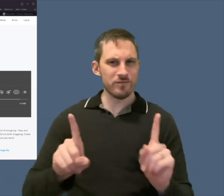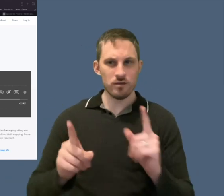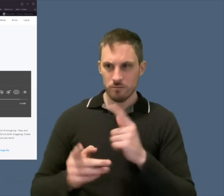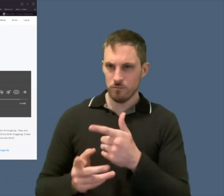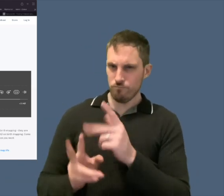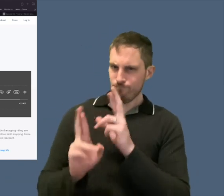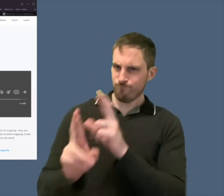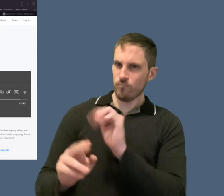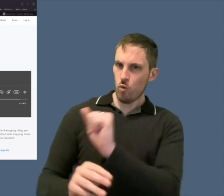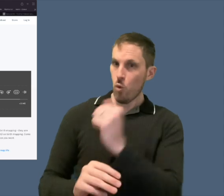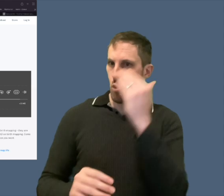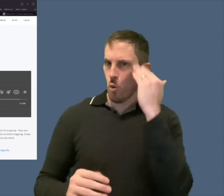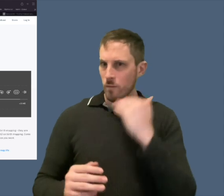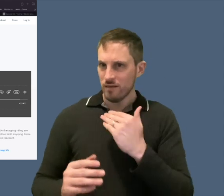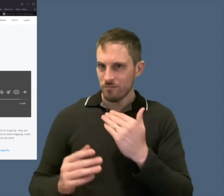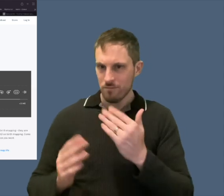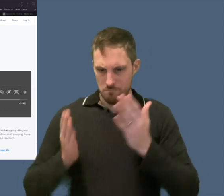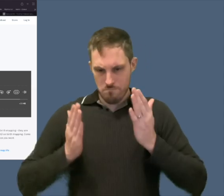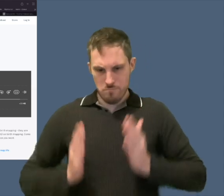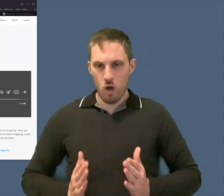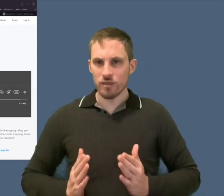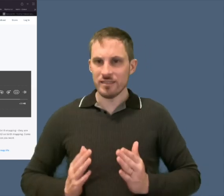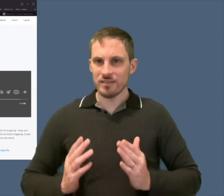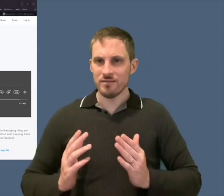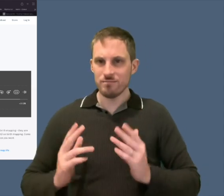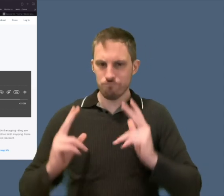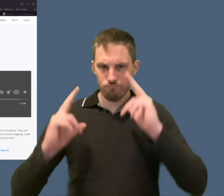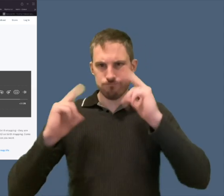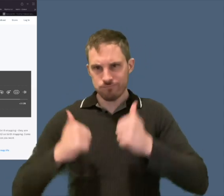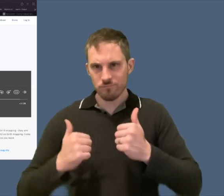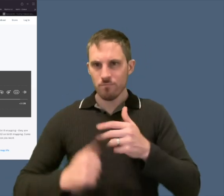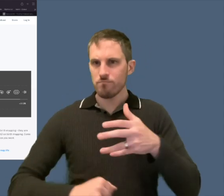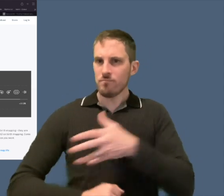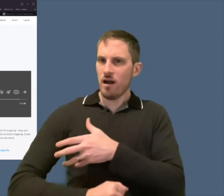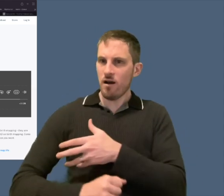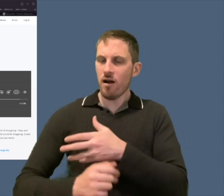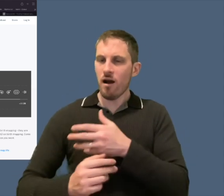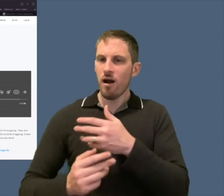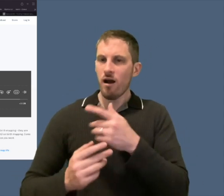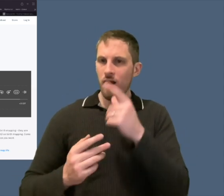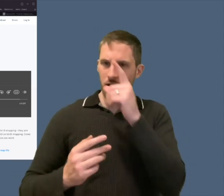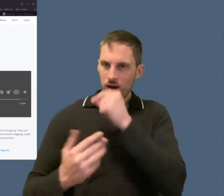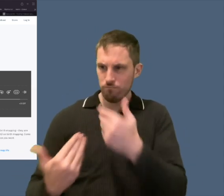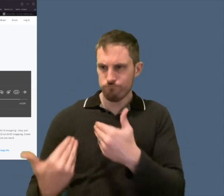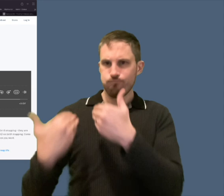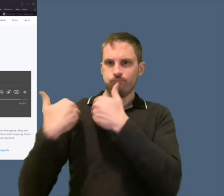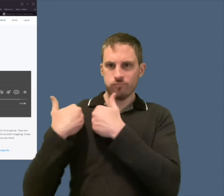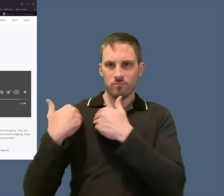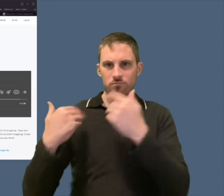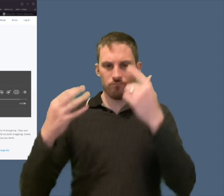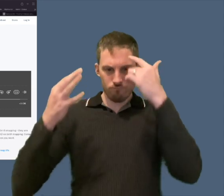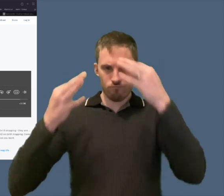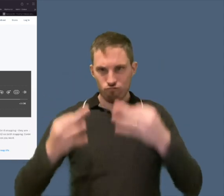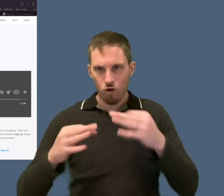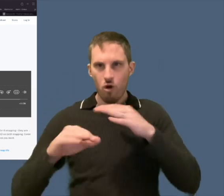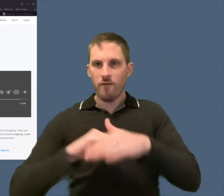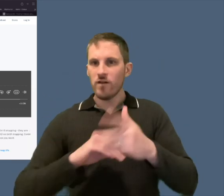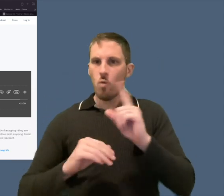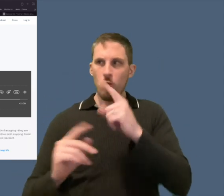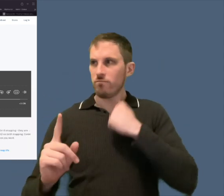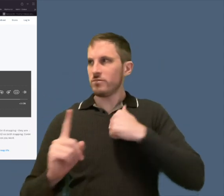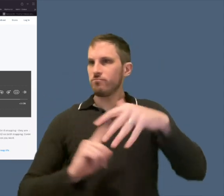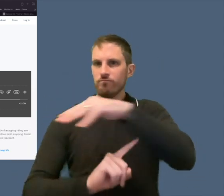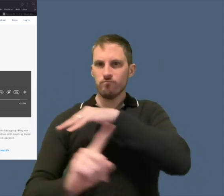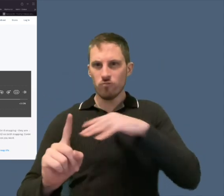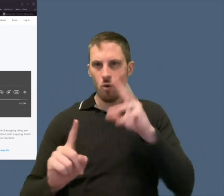power confidently, step into the responsibility, and be able to figure out what the landscape looks like. It's